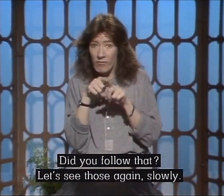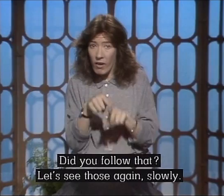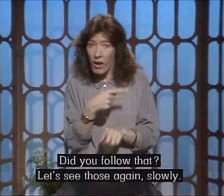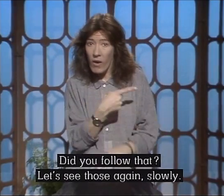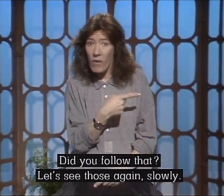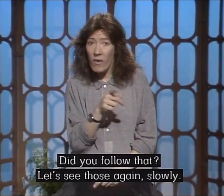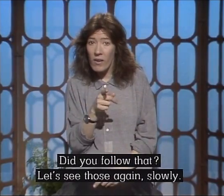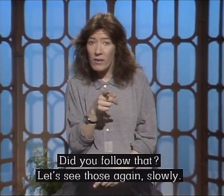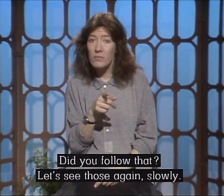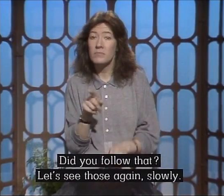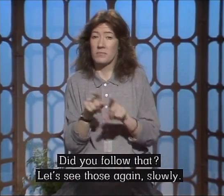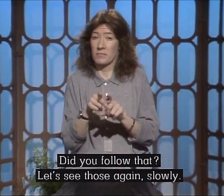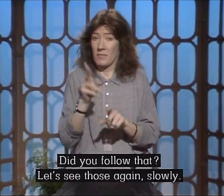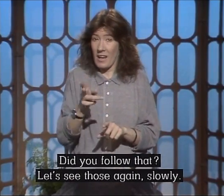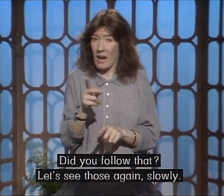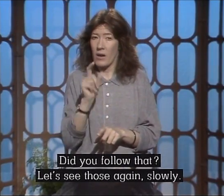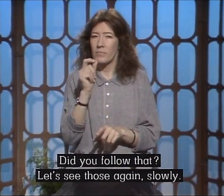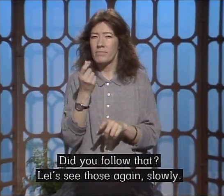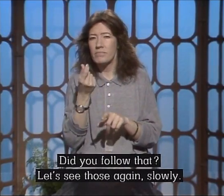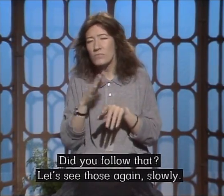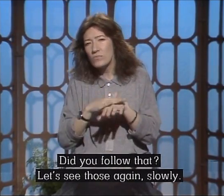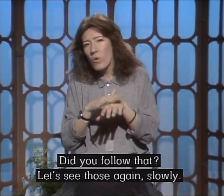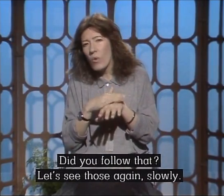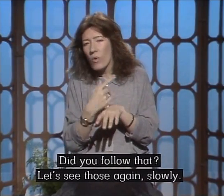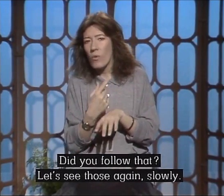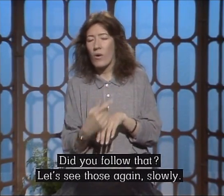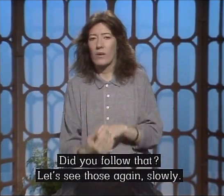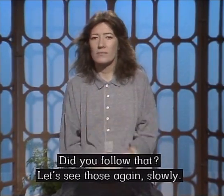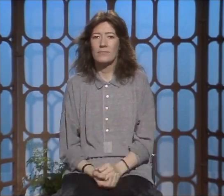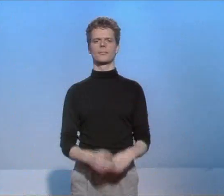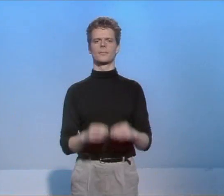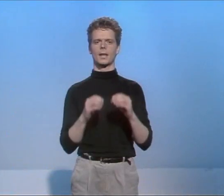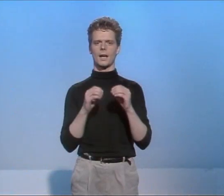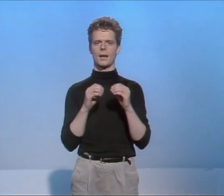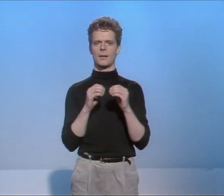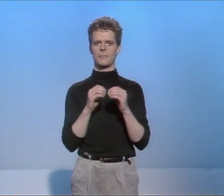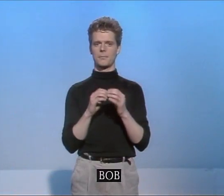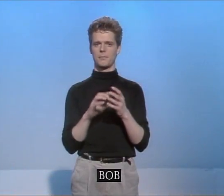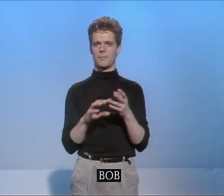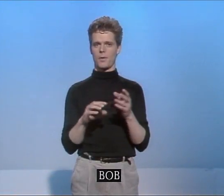Could you follow that? Let's see those again, a bit more slowly this time. Bob,